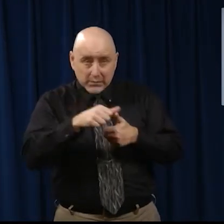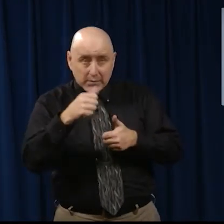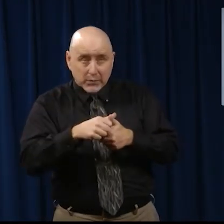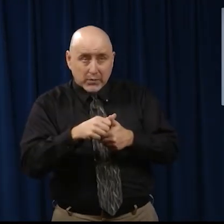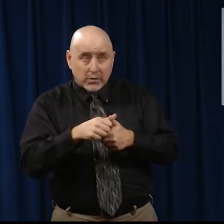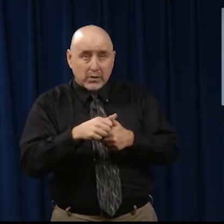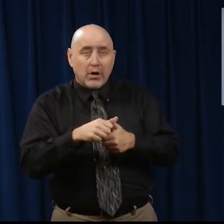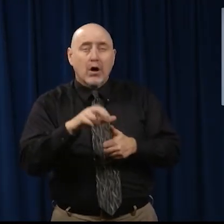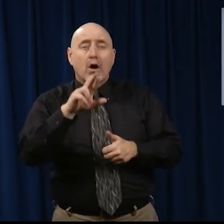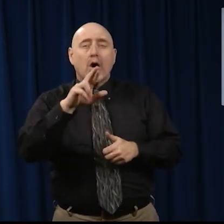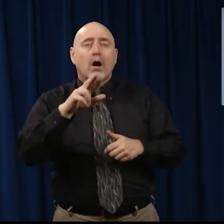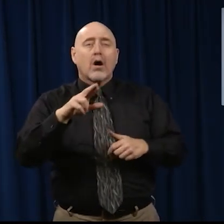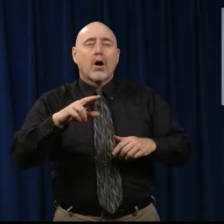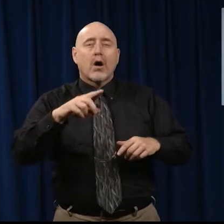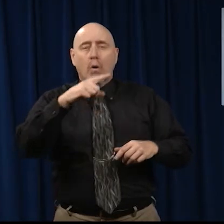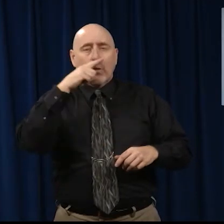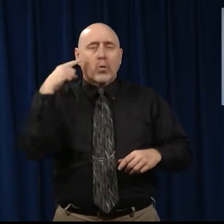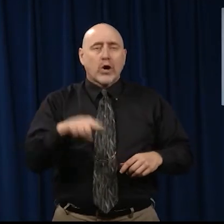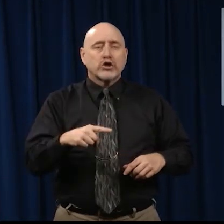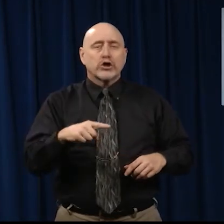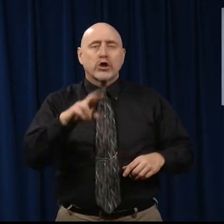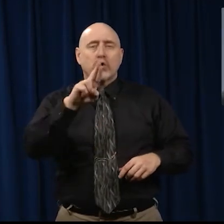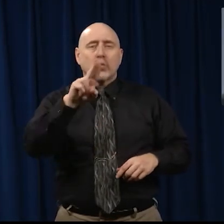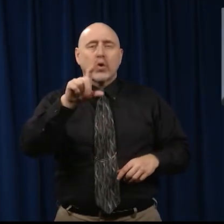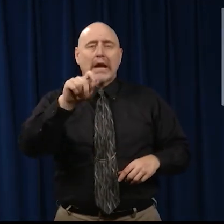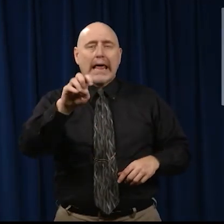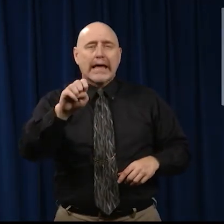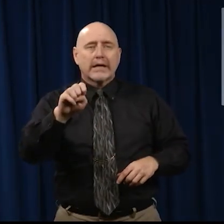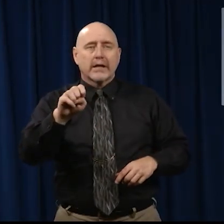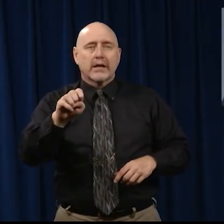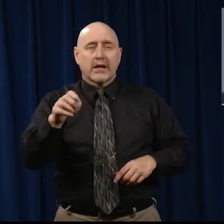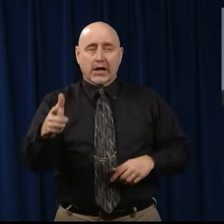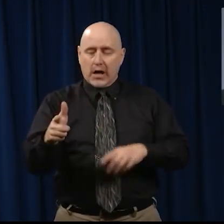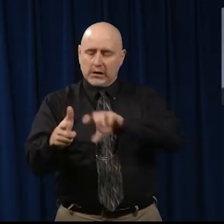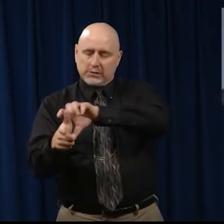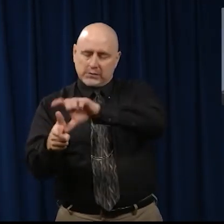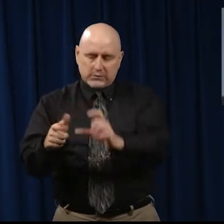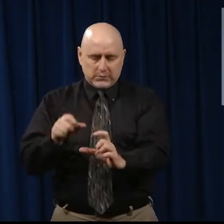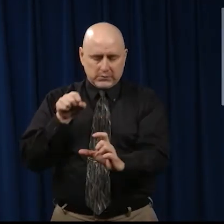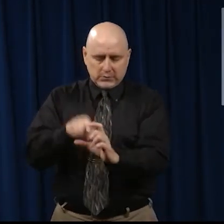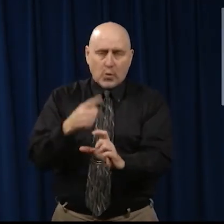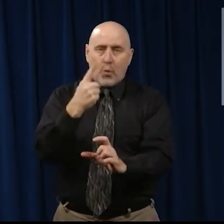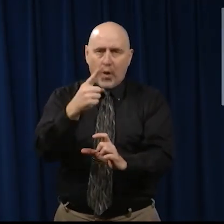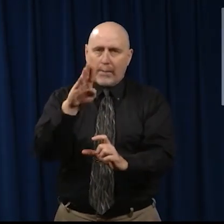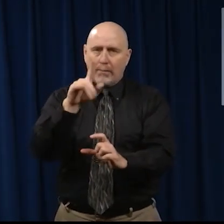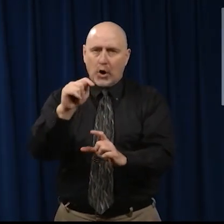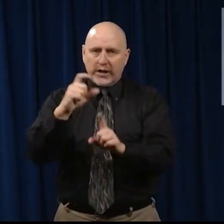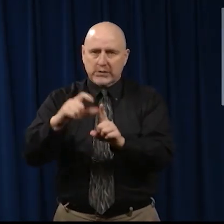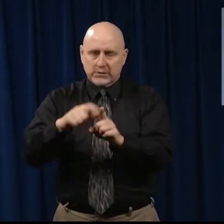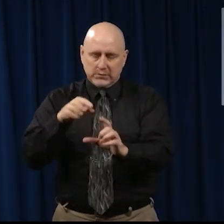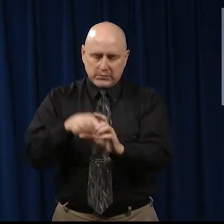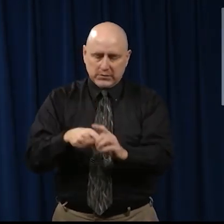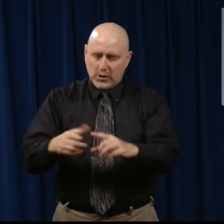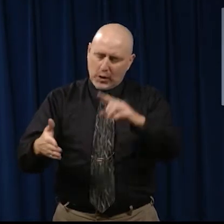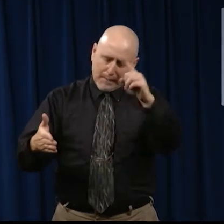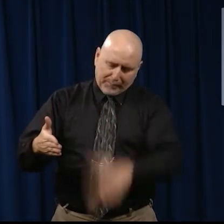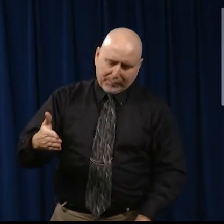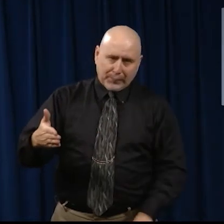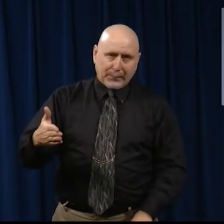familiar with the game Russian roulette. Russian roulette is where a person takes a bullet, puts it in a cylinder of a 6-cylinder revolver, spins